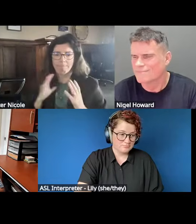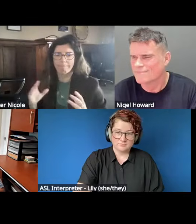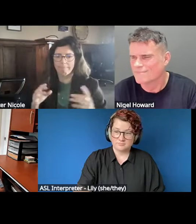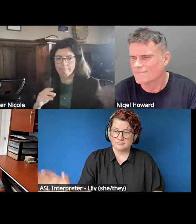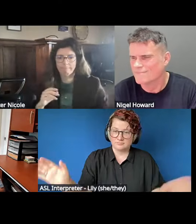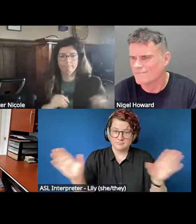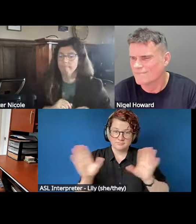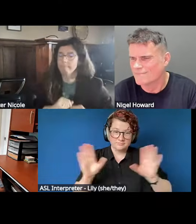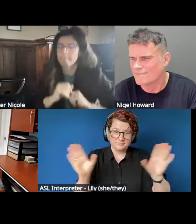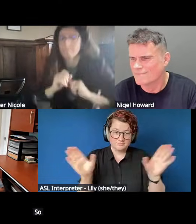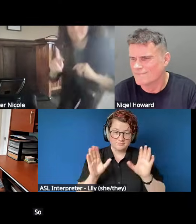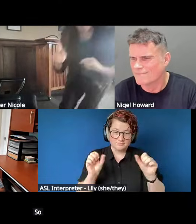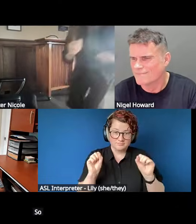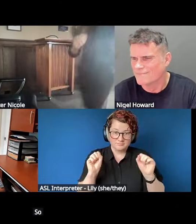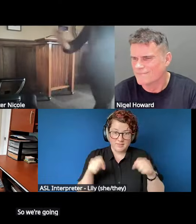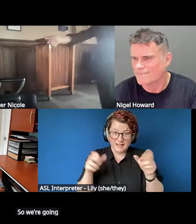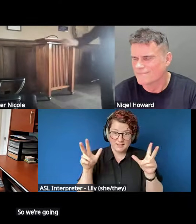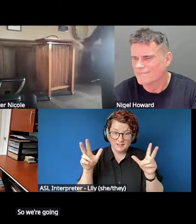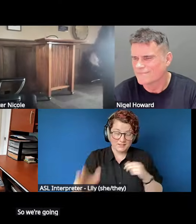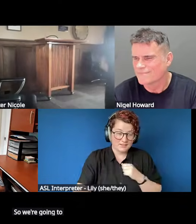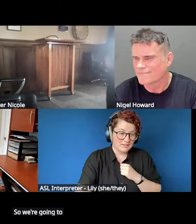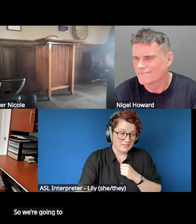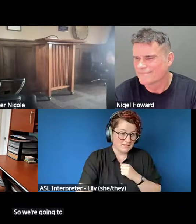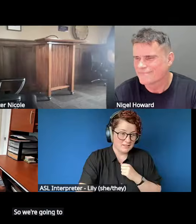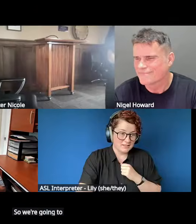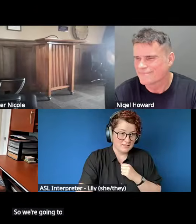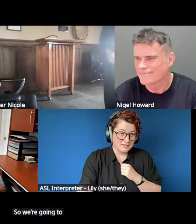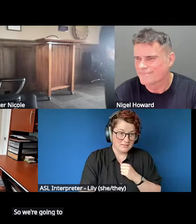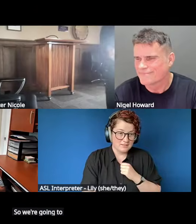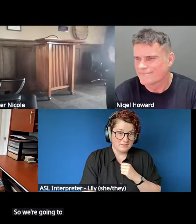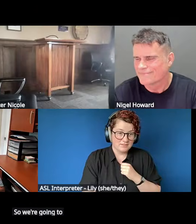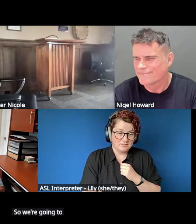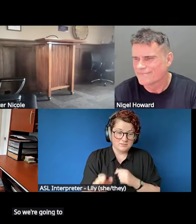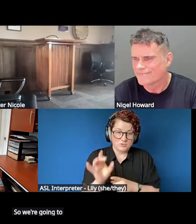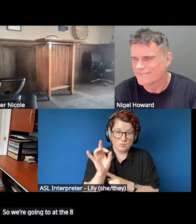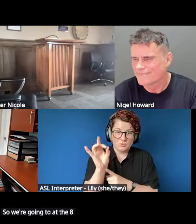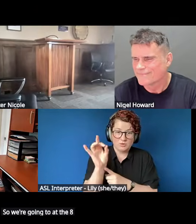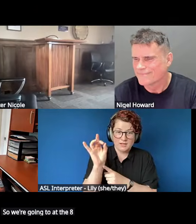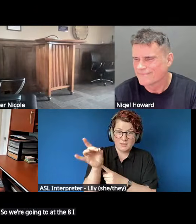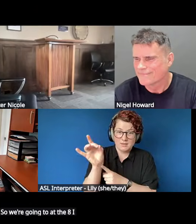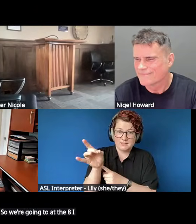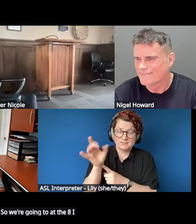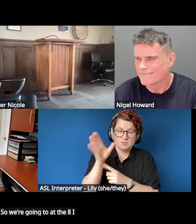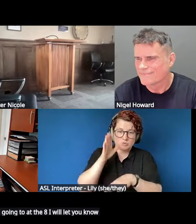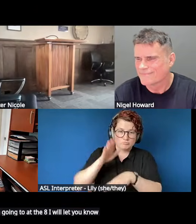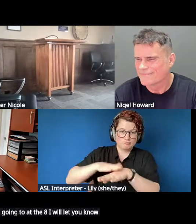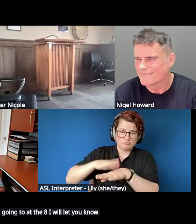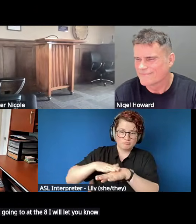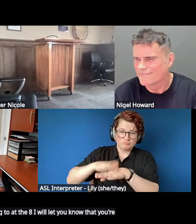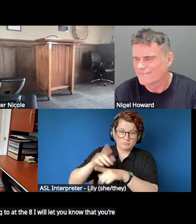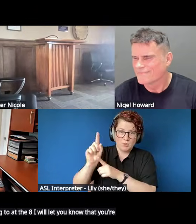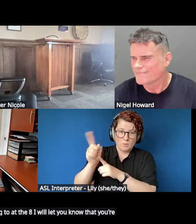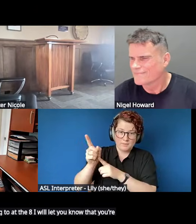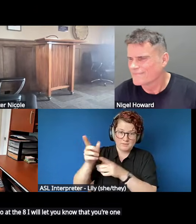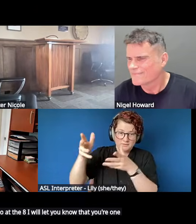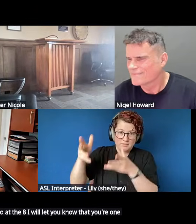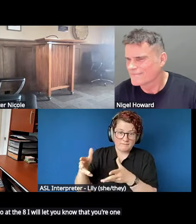So we're going to, at the 8-minute mark, I will let you know that you're one and let out.